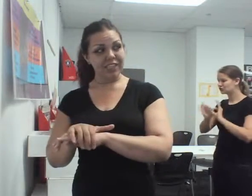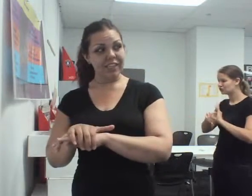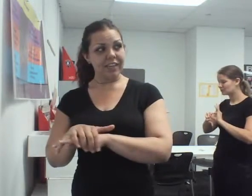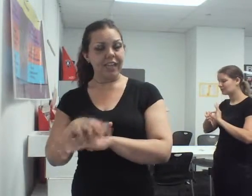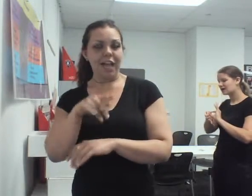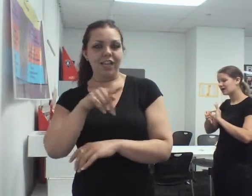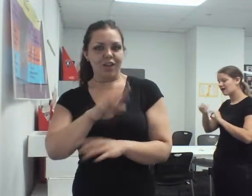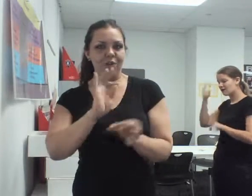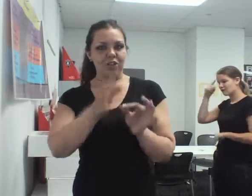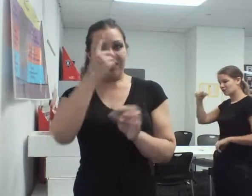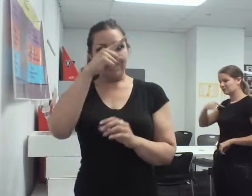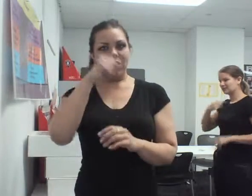and I sign this.